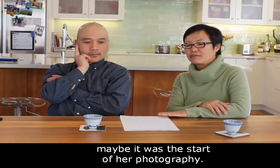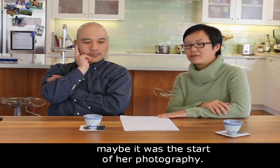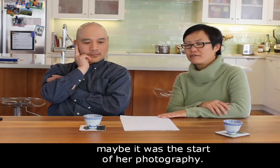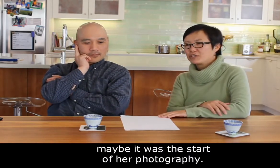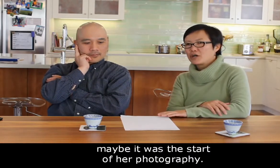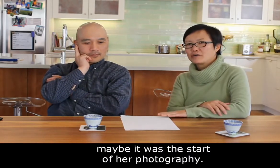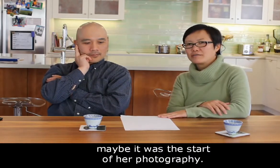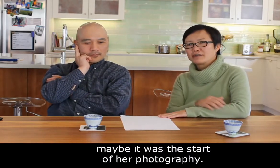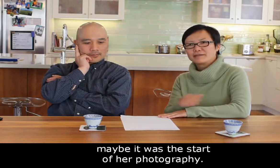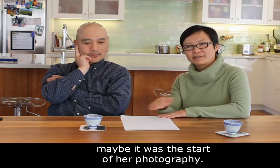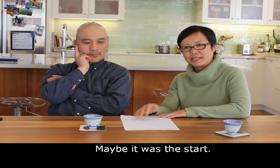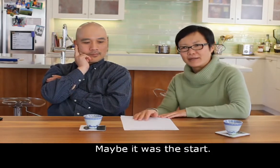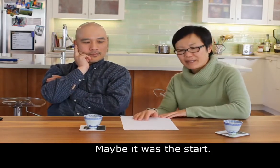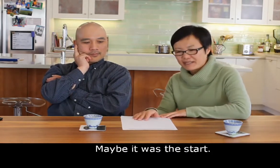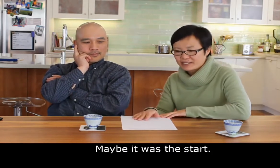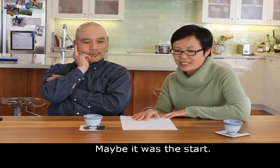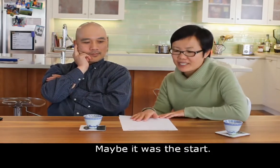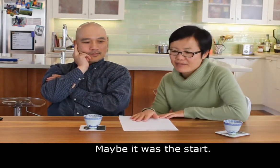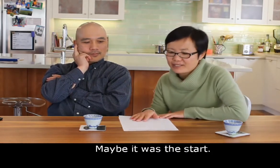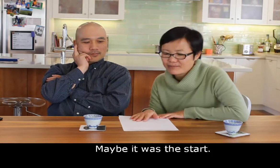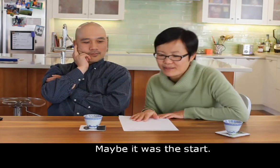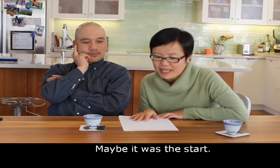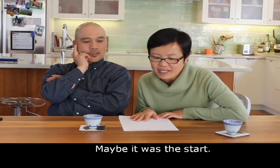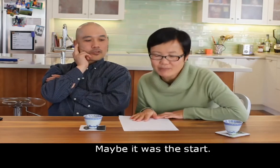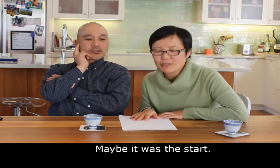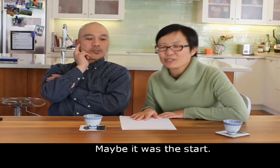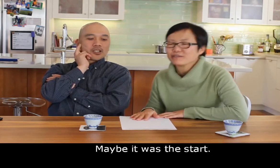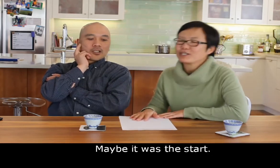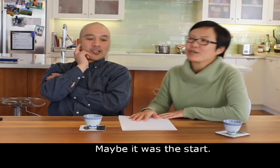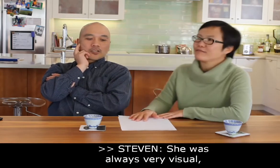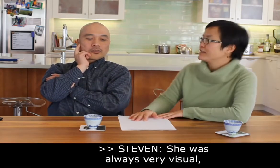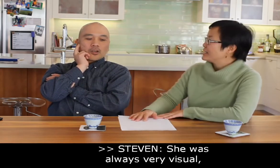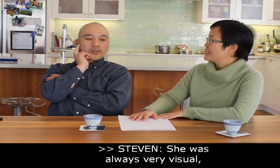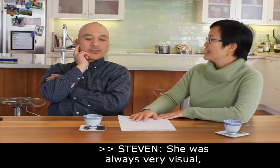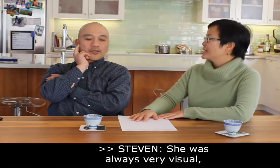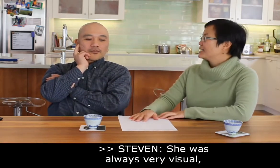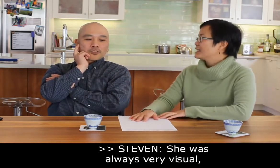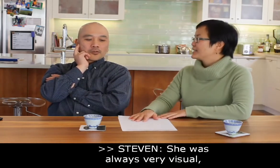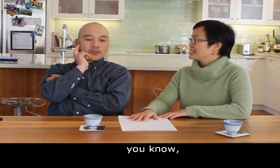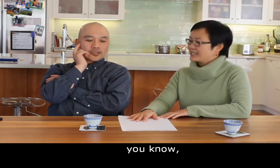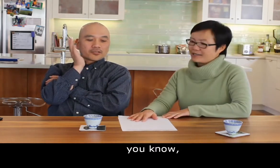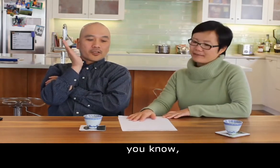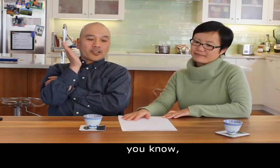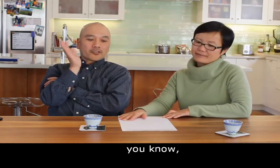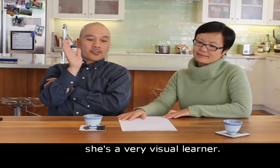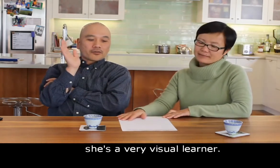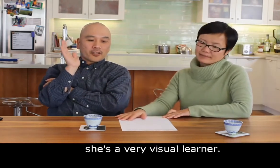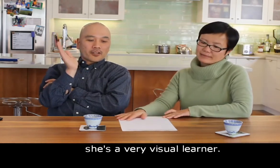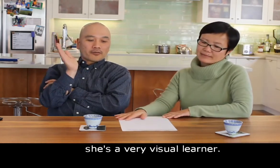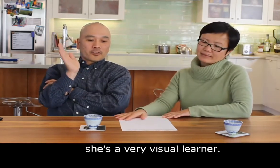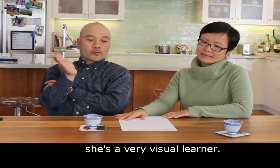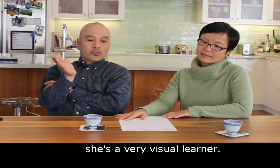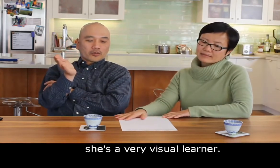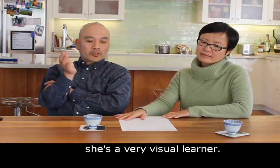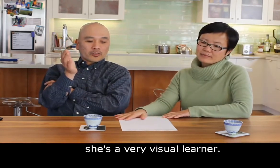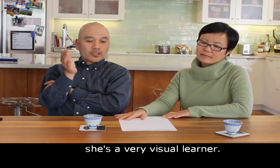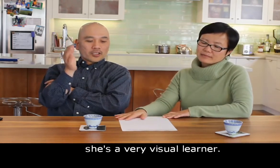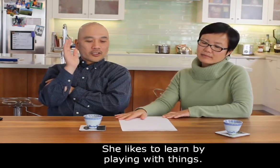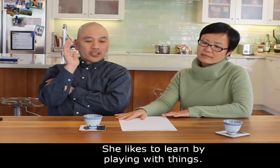her photography. Maybe it was just that exposure to photography. She was always very visual. Yeah. She's a very visual learner. She